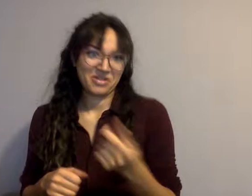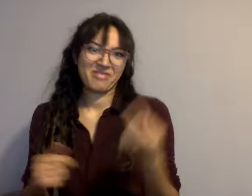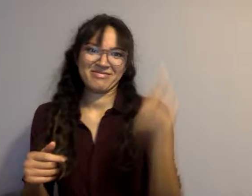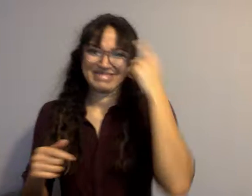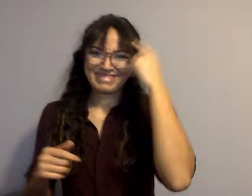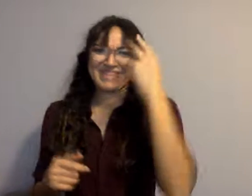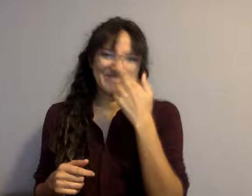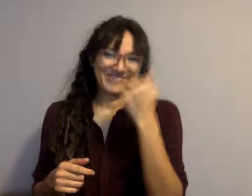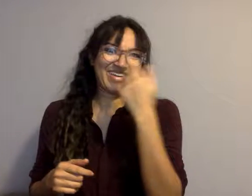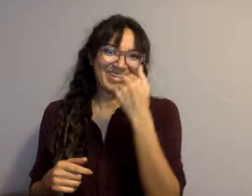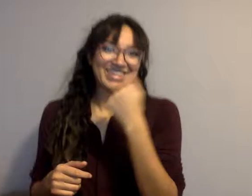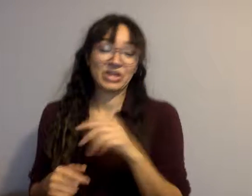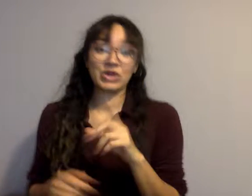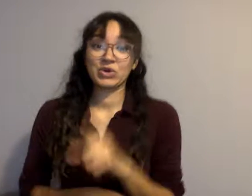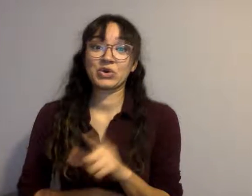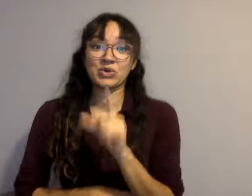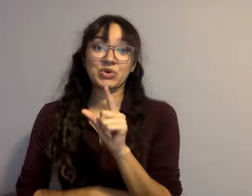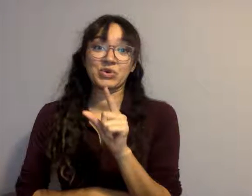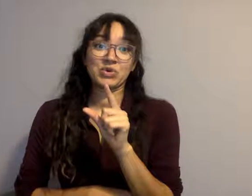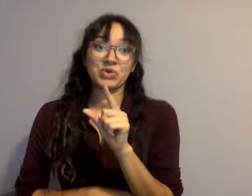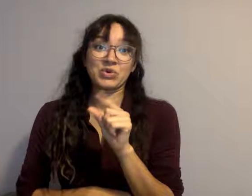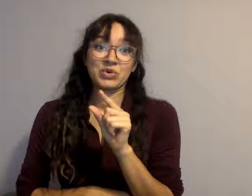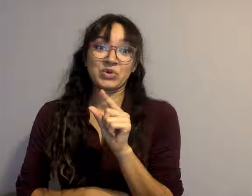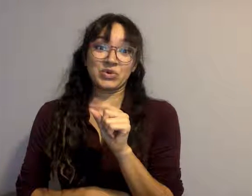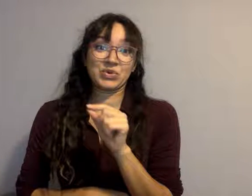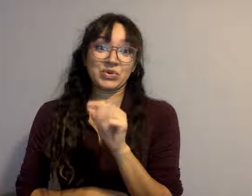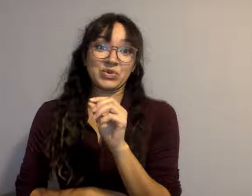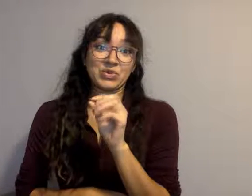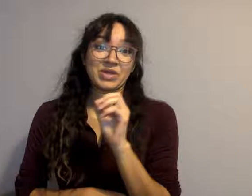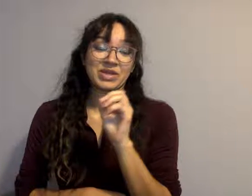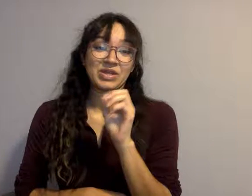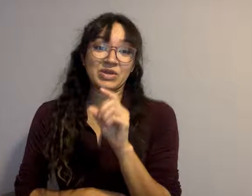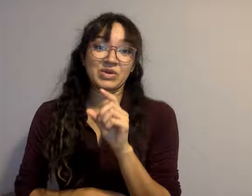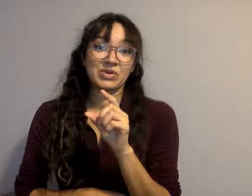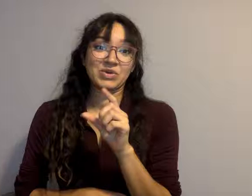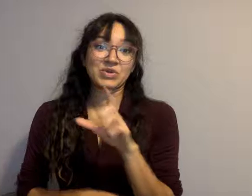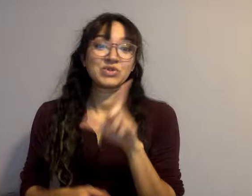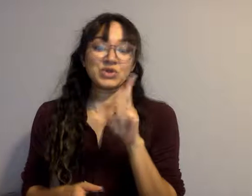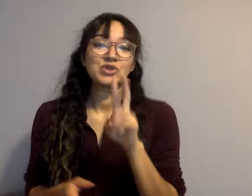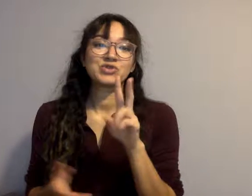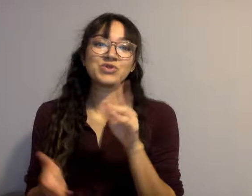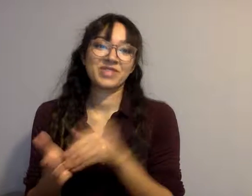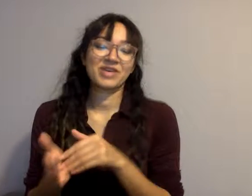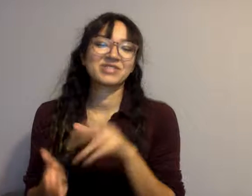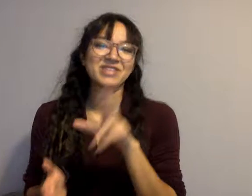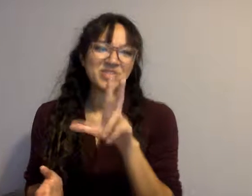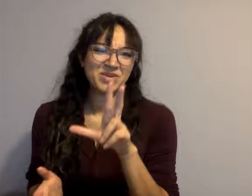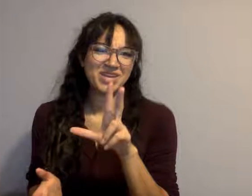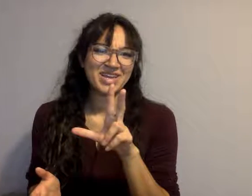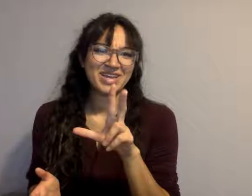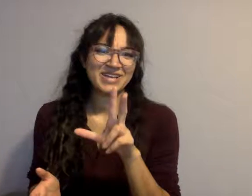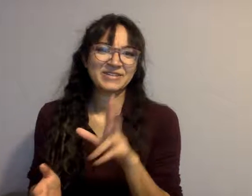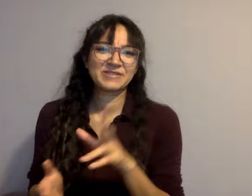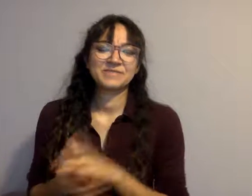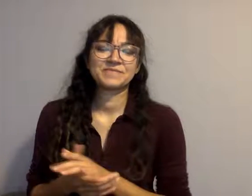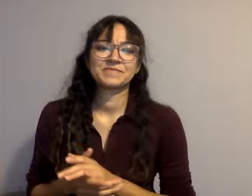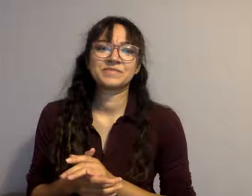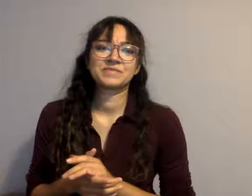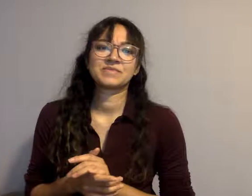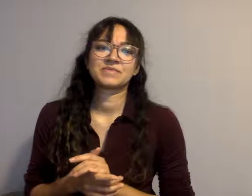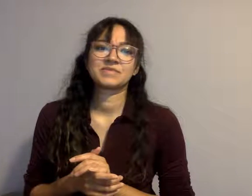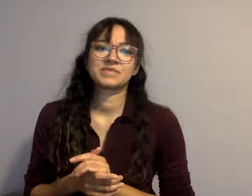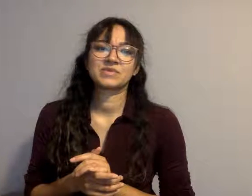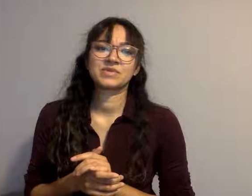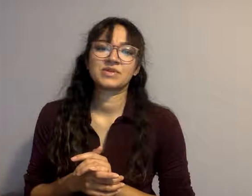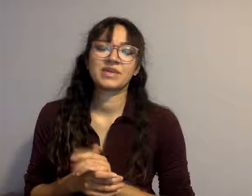In 2003, my brother from another mother and father, Dean Obidala, and I started the New York Arab American